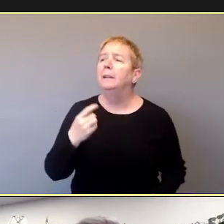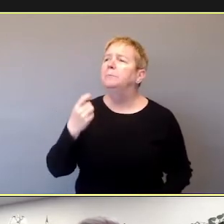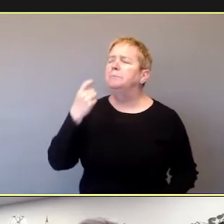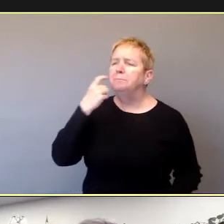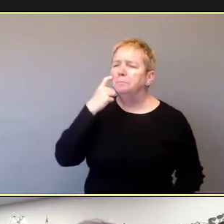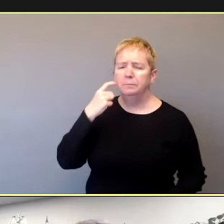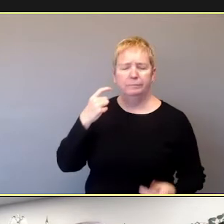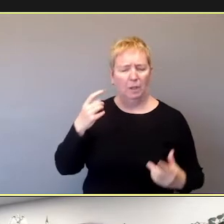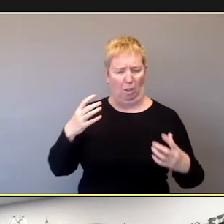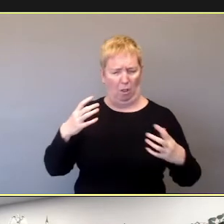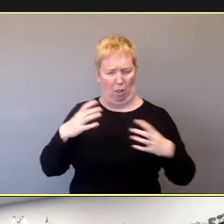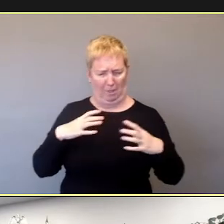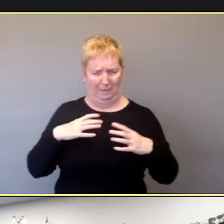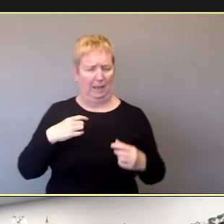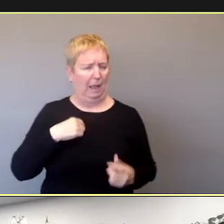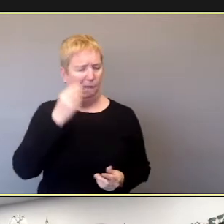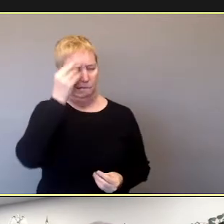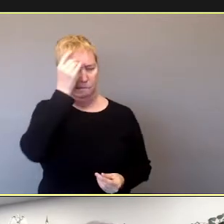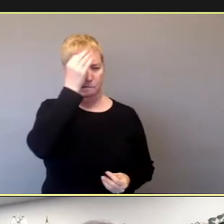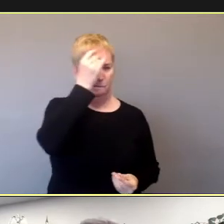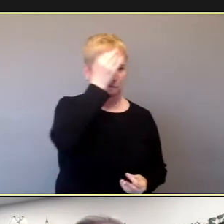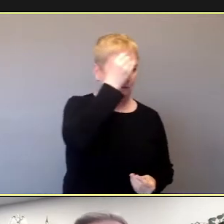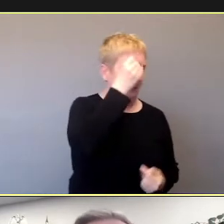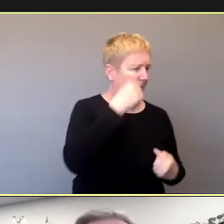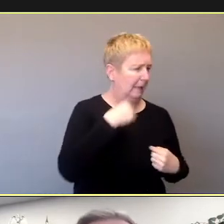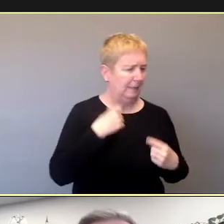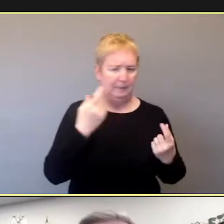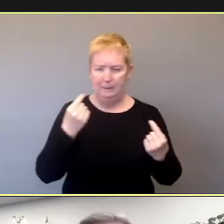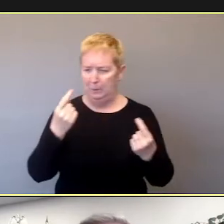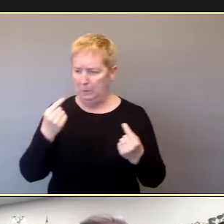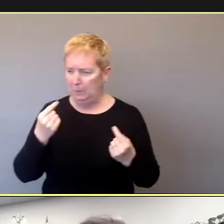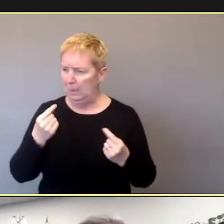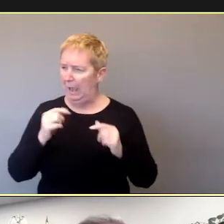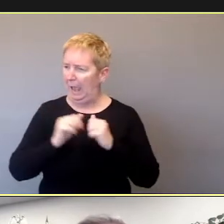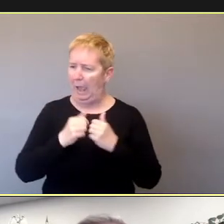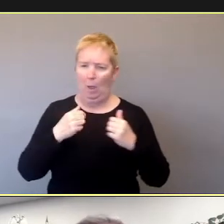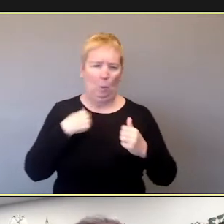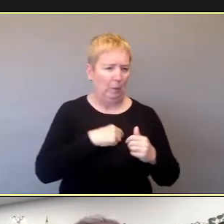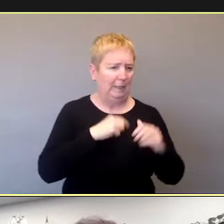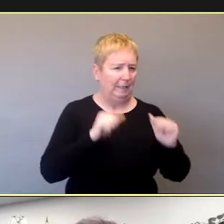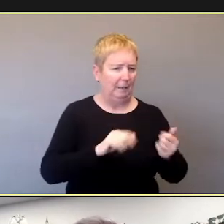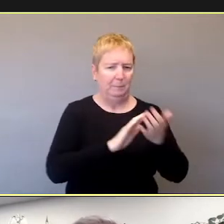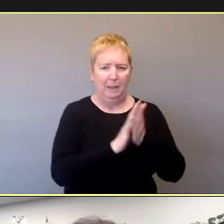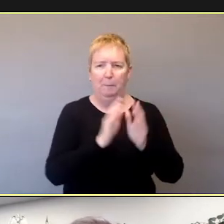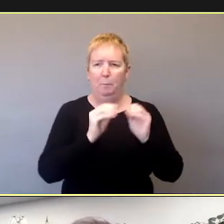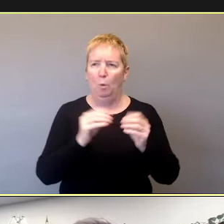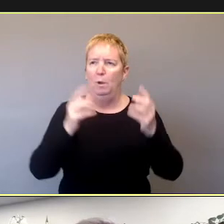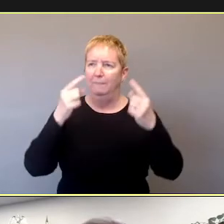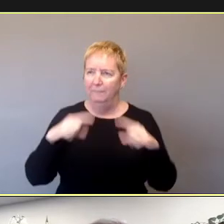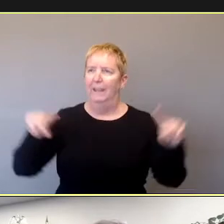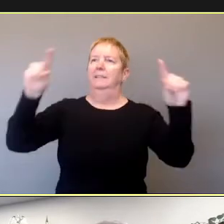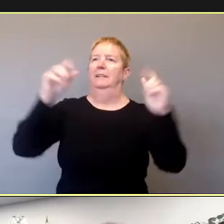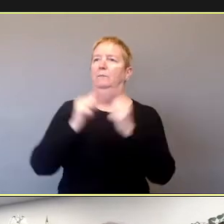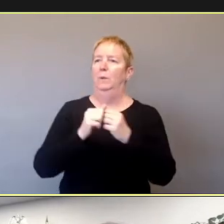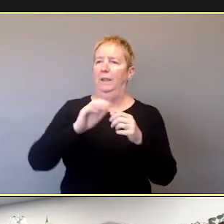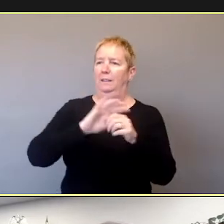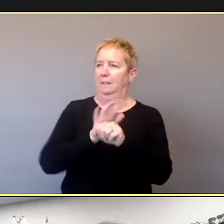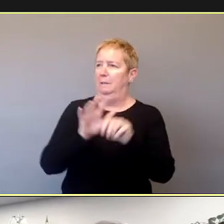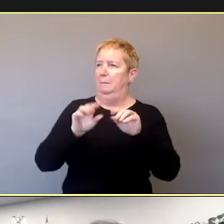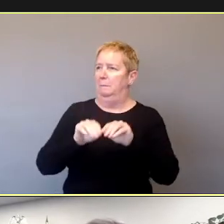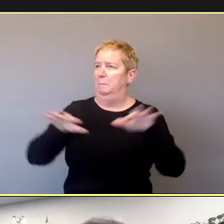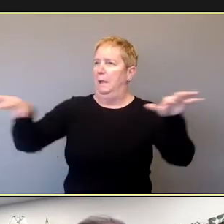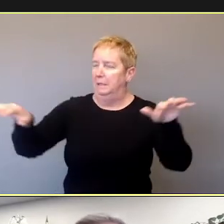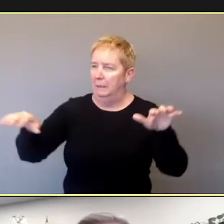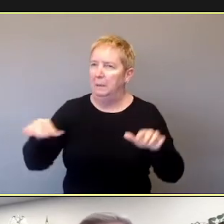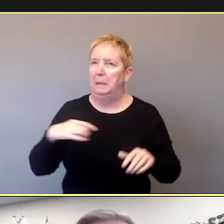on what's the next thing I could do to make our state more effective in the pandemic. And I realized it was really hiring great people into